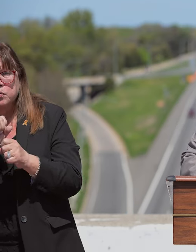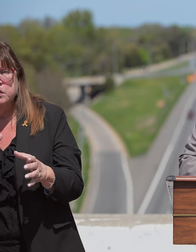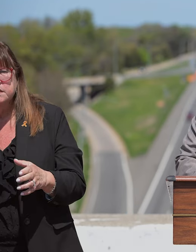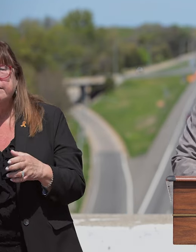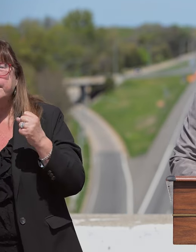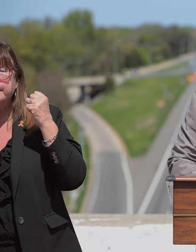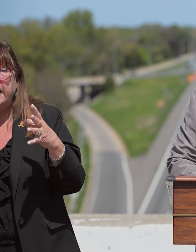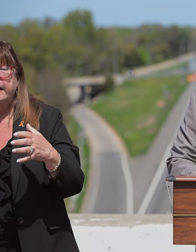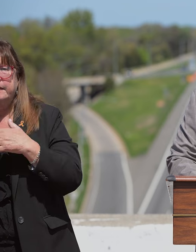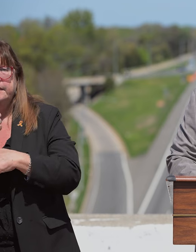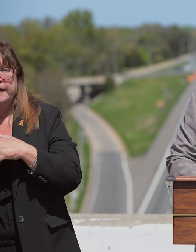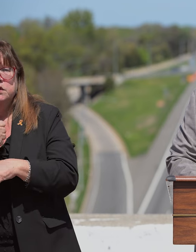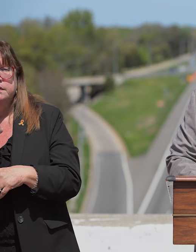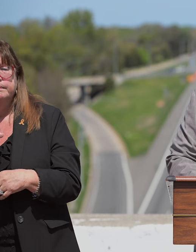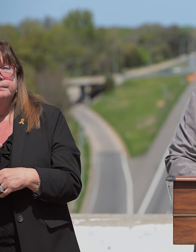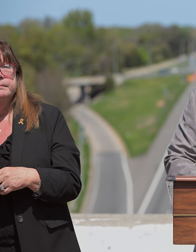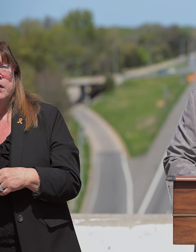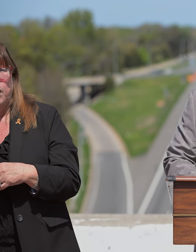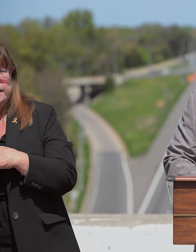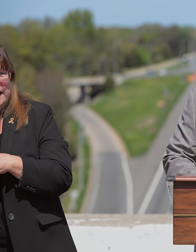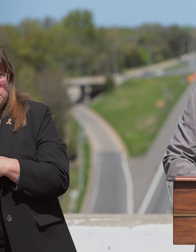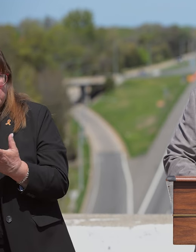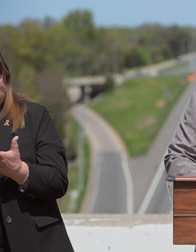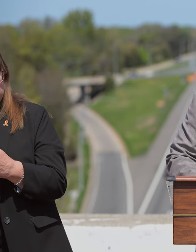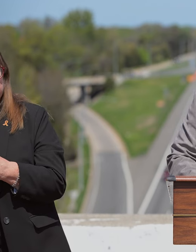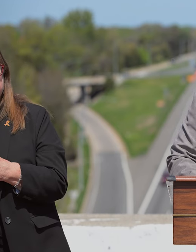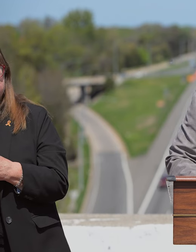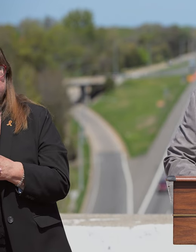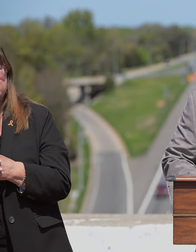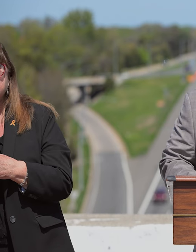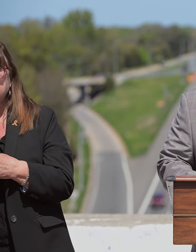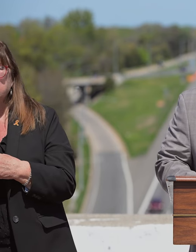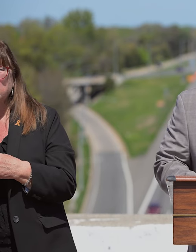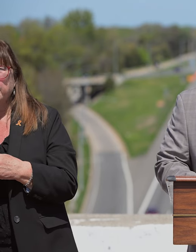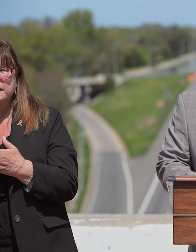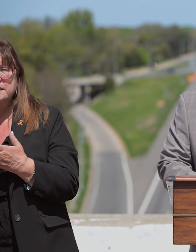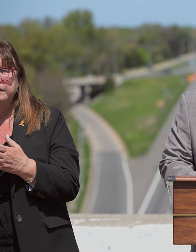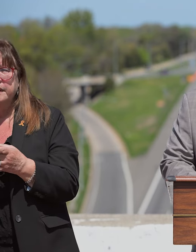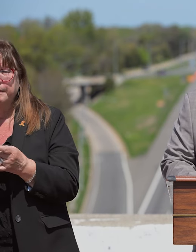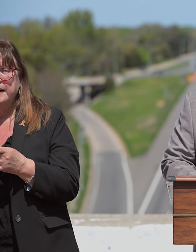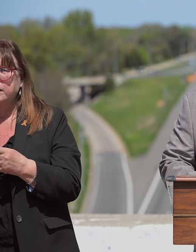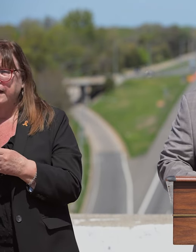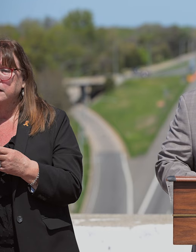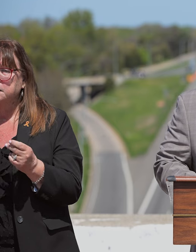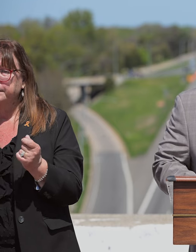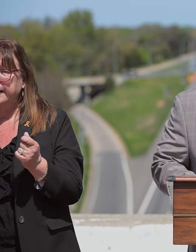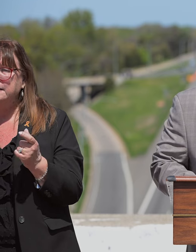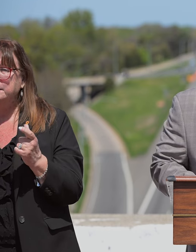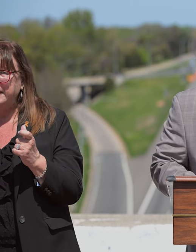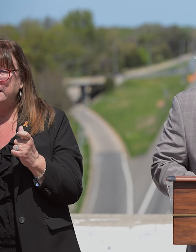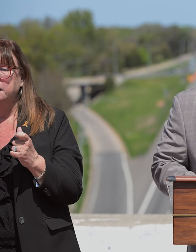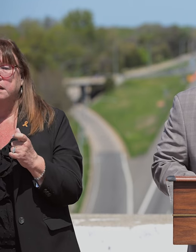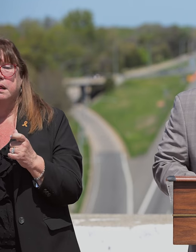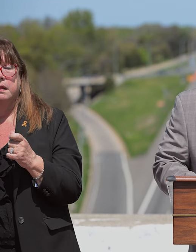hazards. One of those hazards that, and you heard the secretary mention that, is speed. The speed that